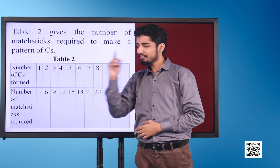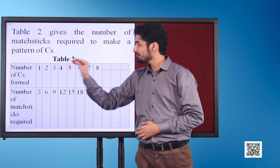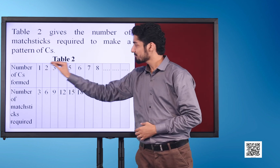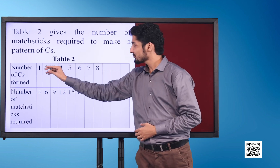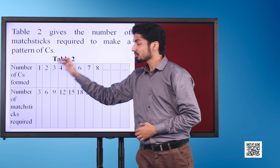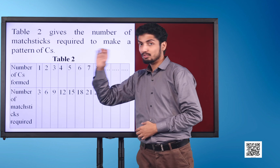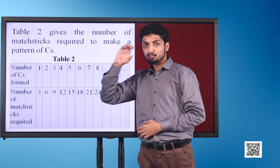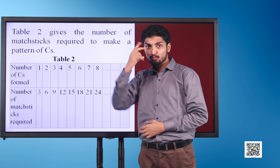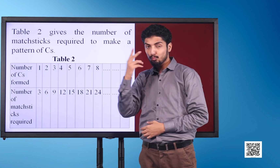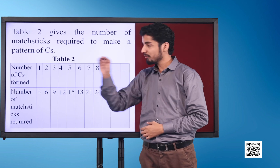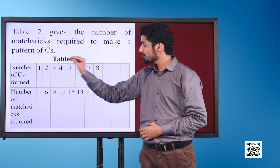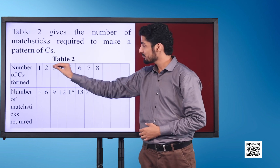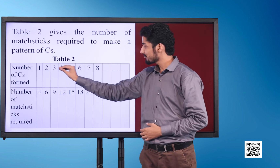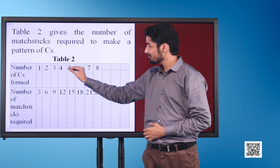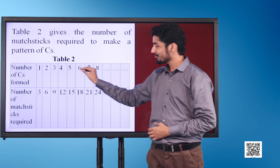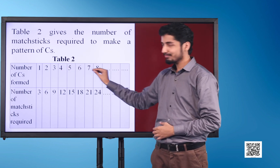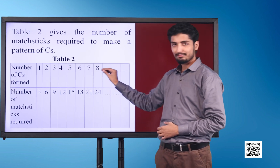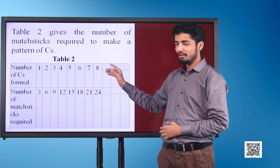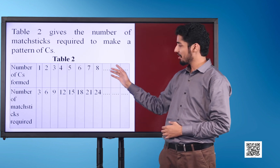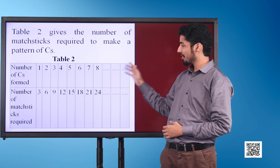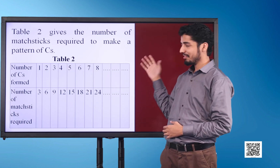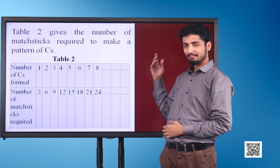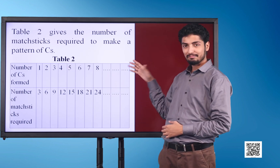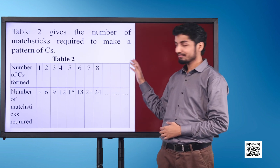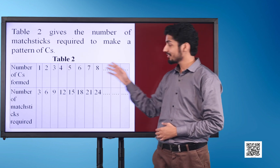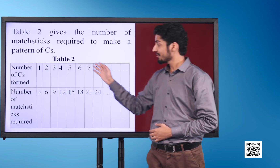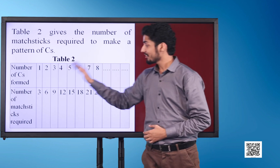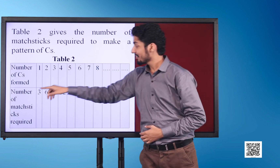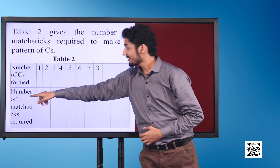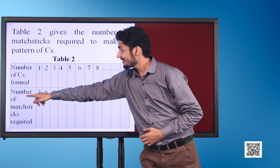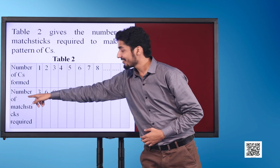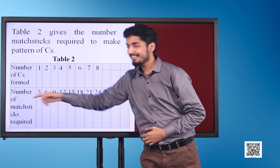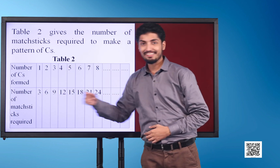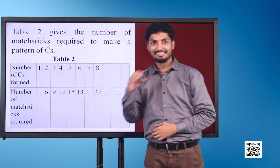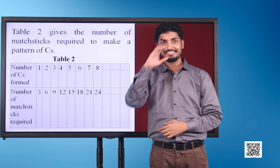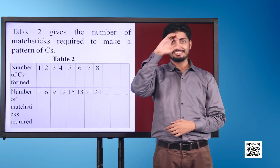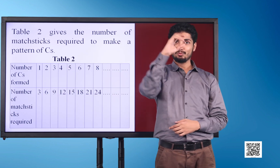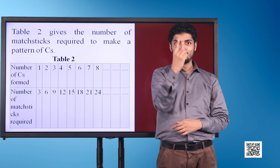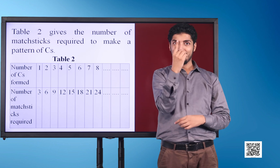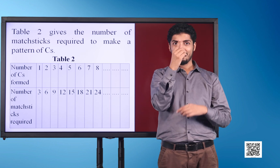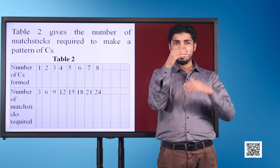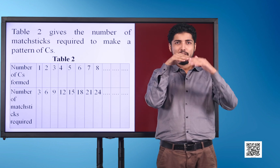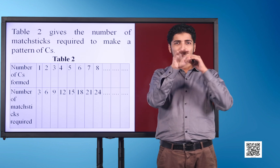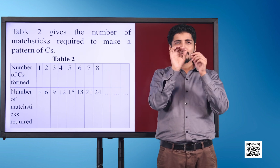6, 3, 9, 4, 12, 5, 15,